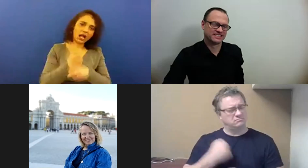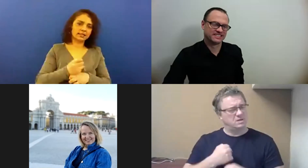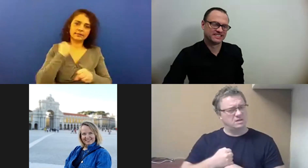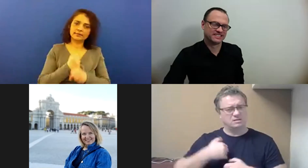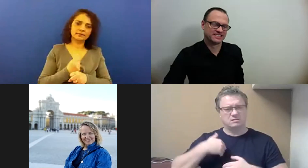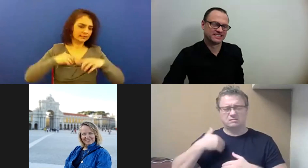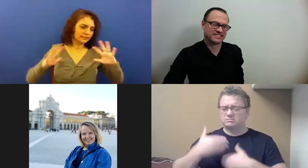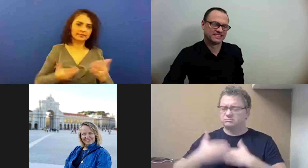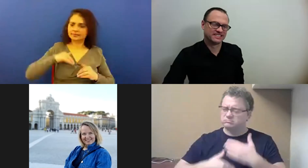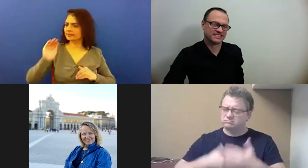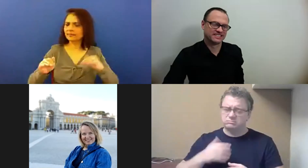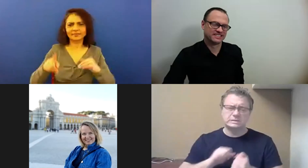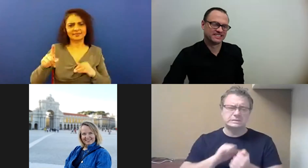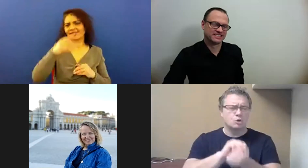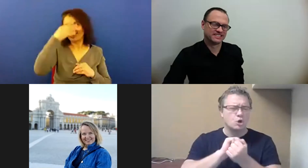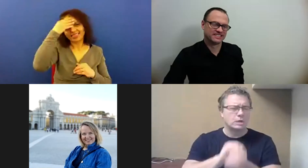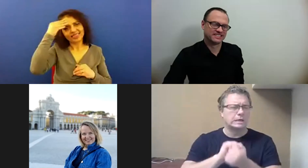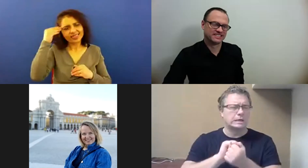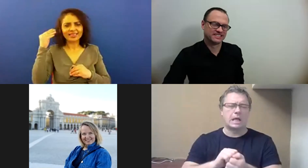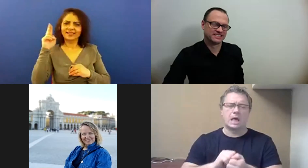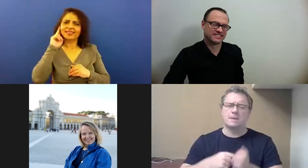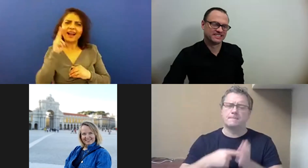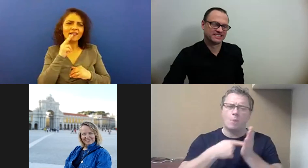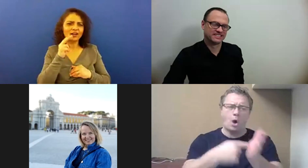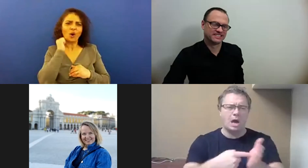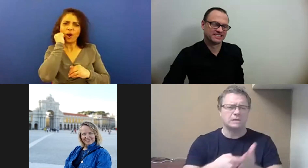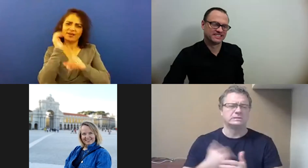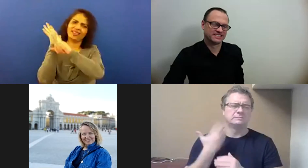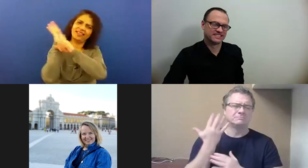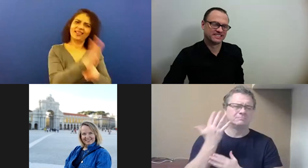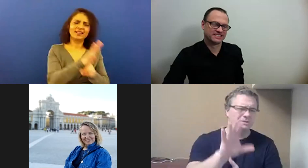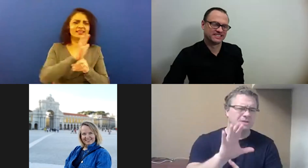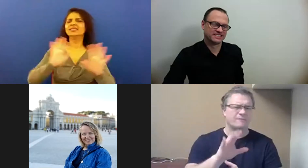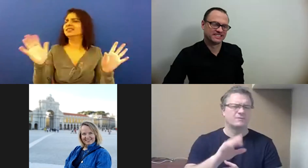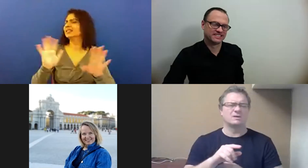That's the future I want to see. And that's the future I'm trying to achieve.